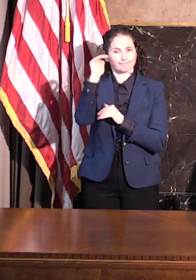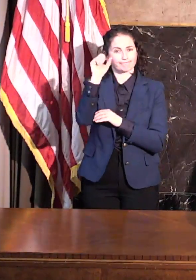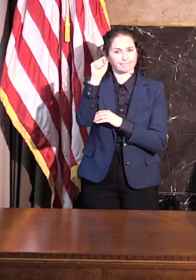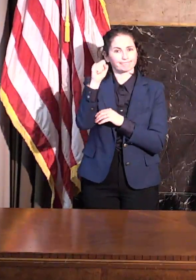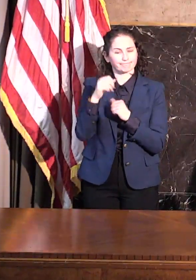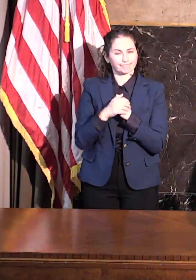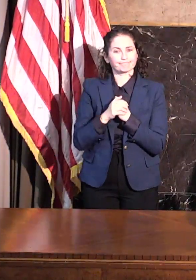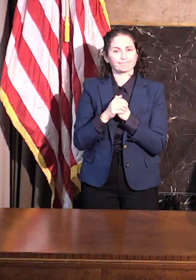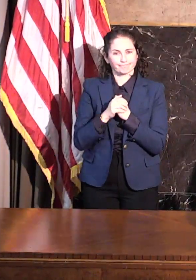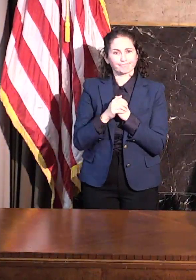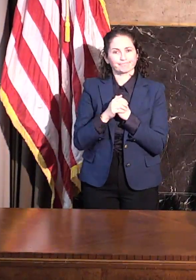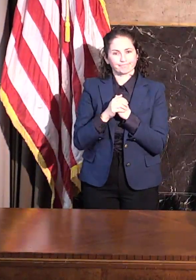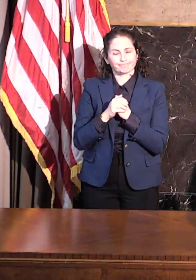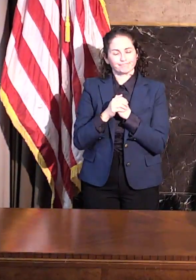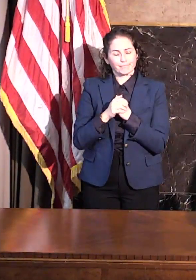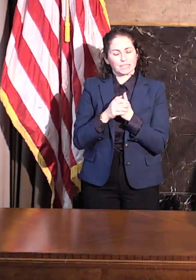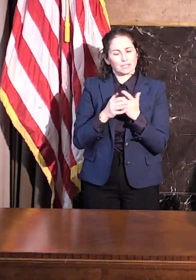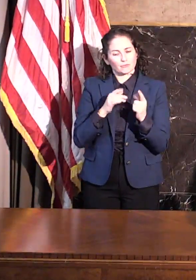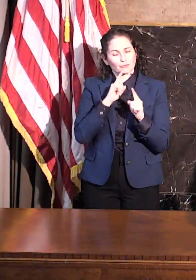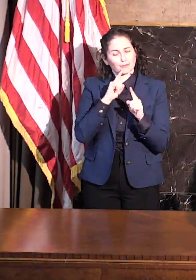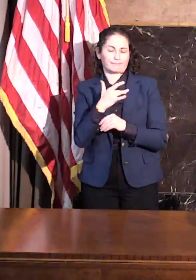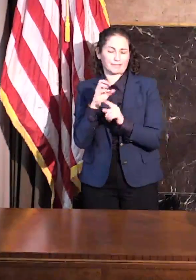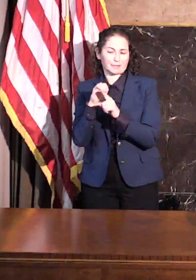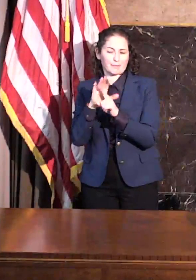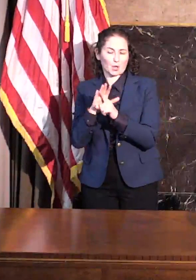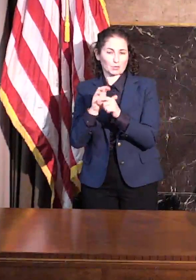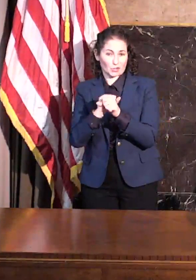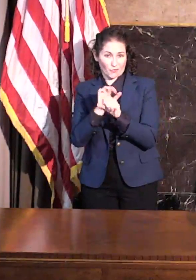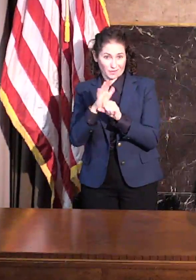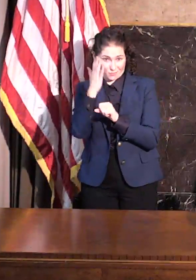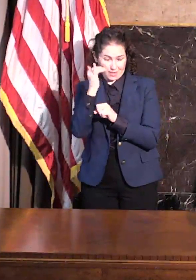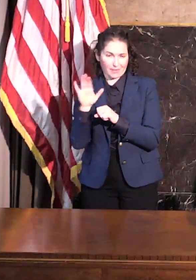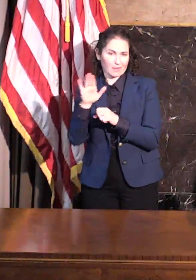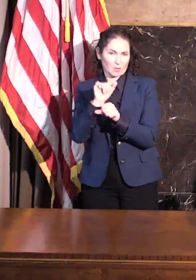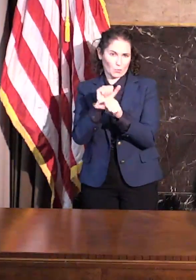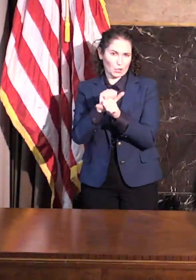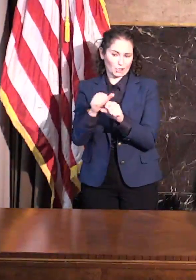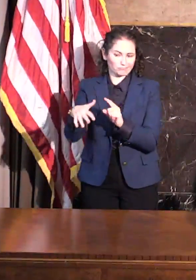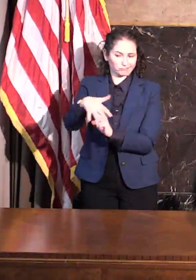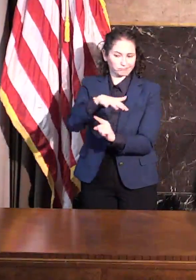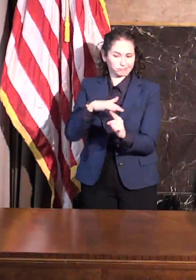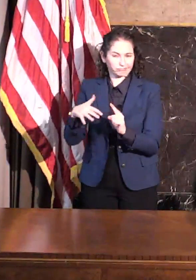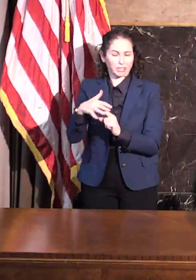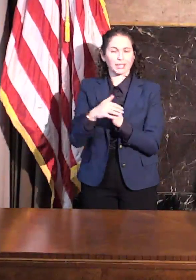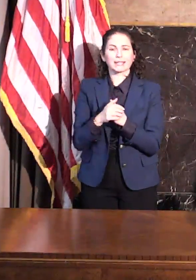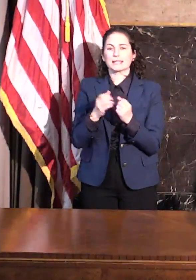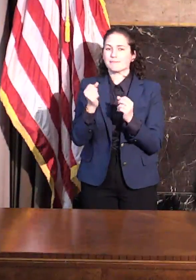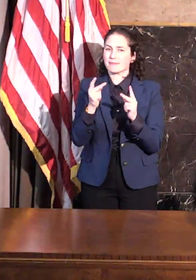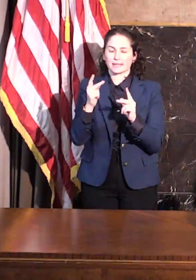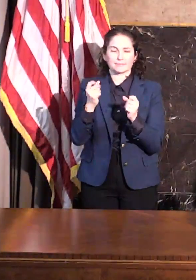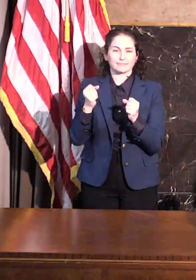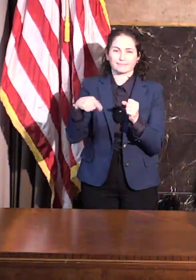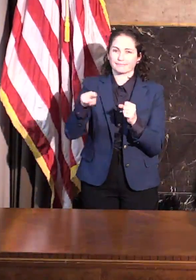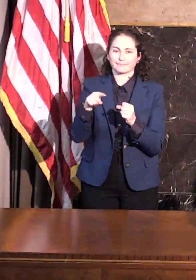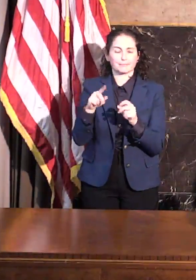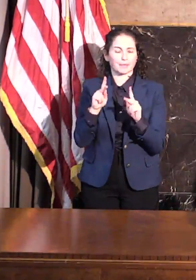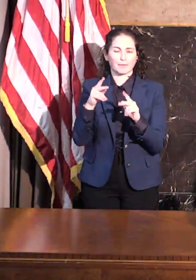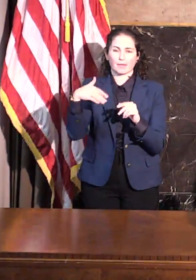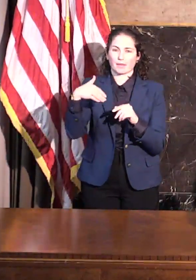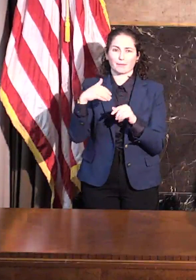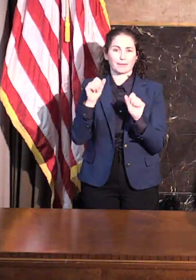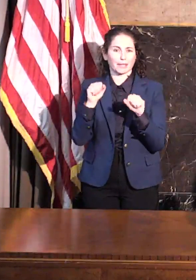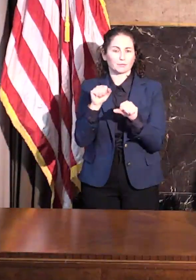trends when it comes to hospitalizations and percent positivity. I will tell you the number of deaths we're reporting